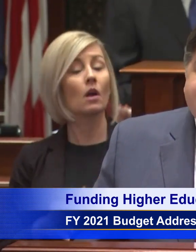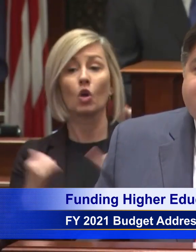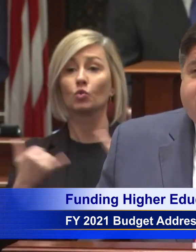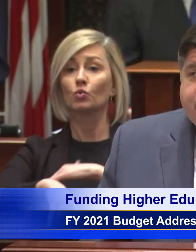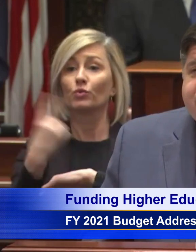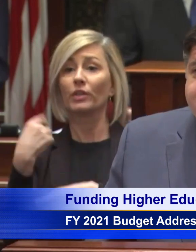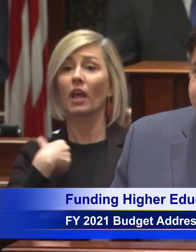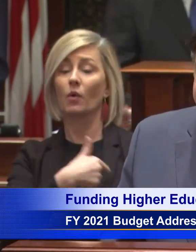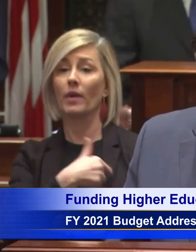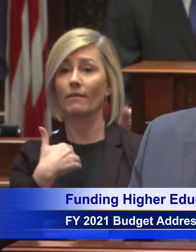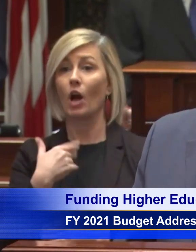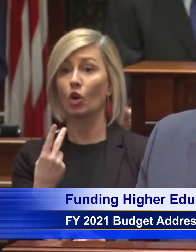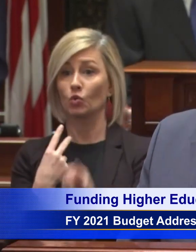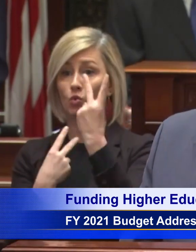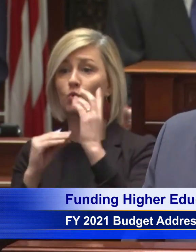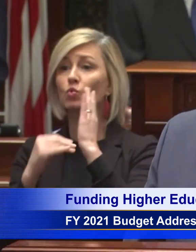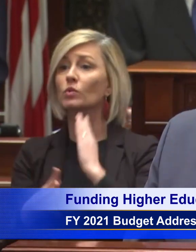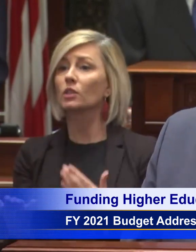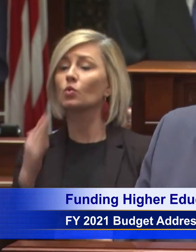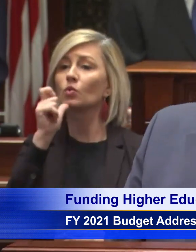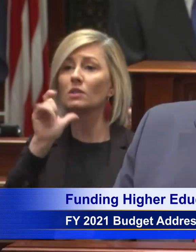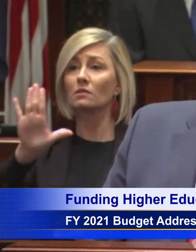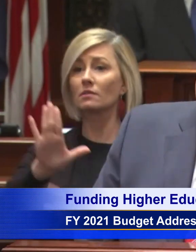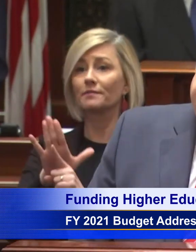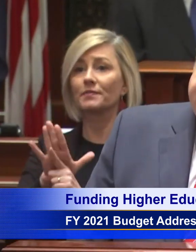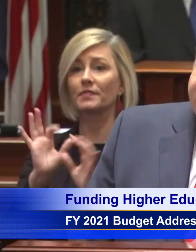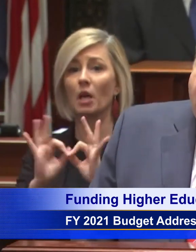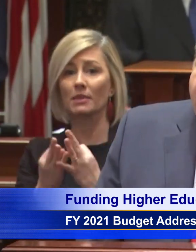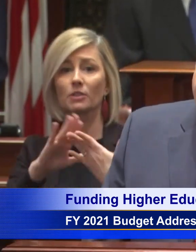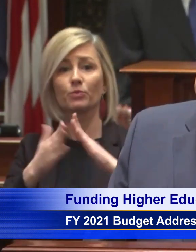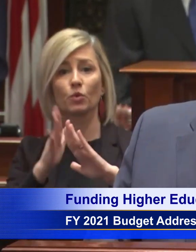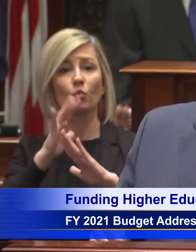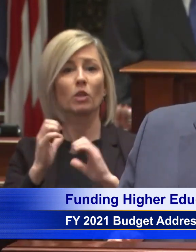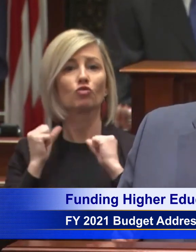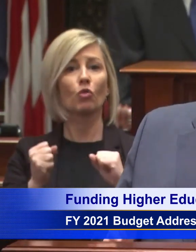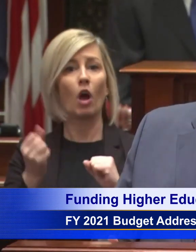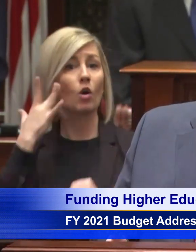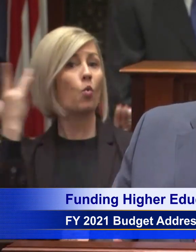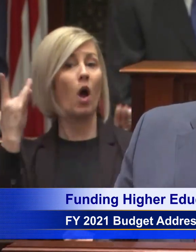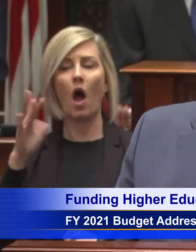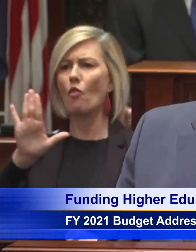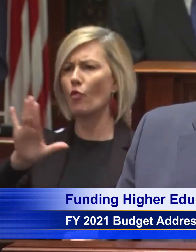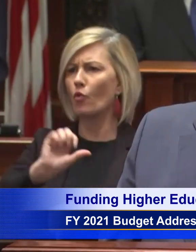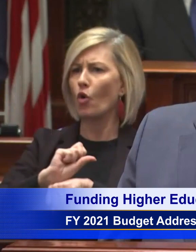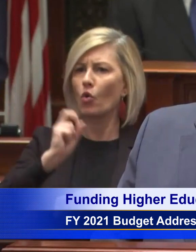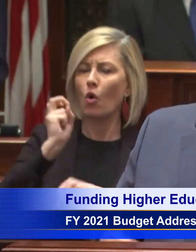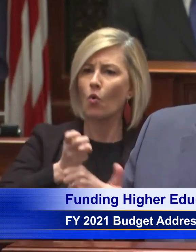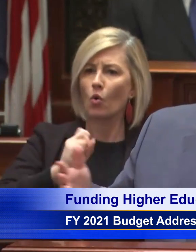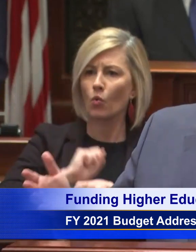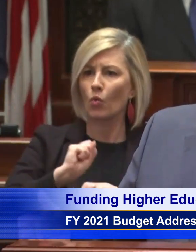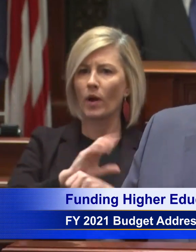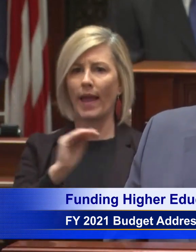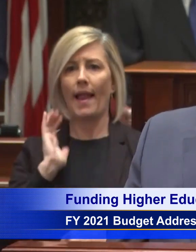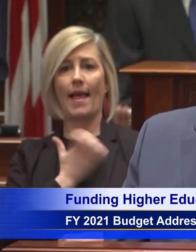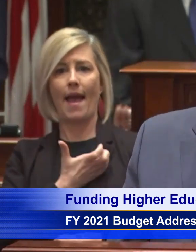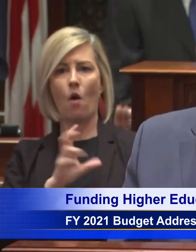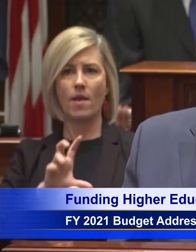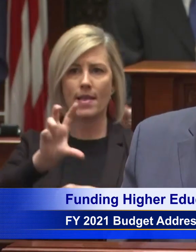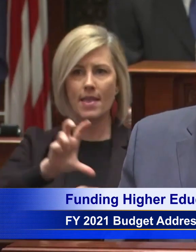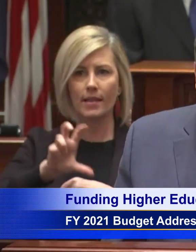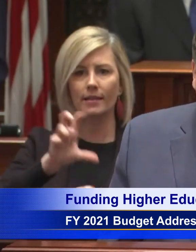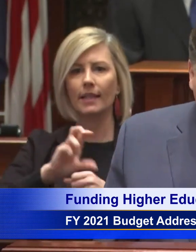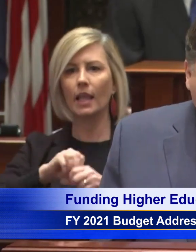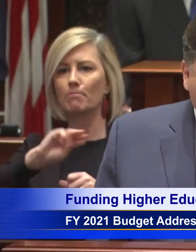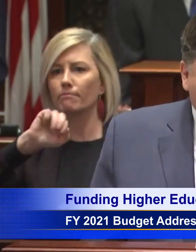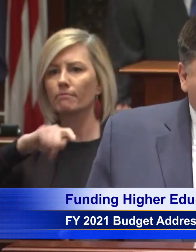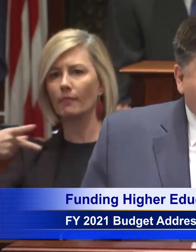Today, we have two students here whose families and communities will be stronger thanks to their hard work and our investments in